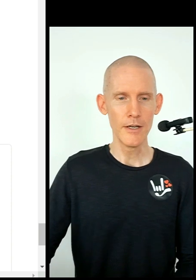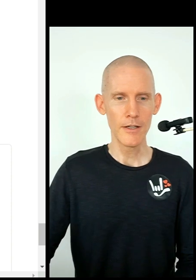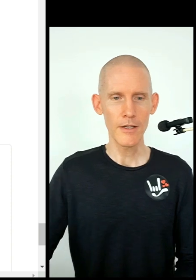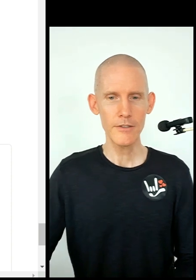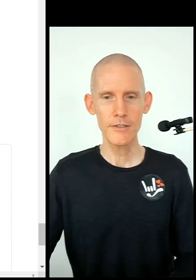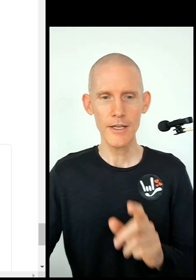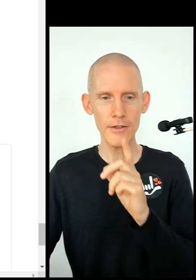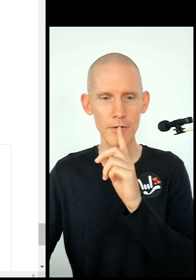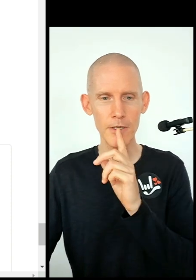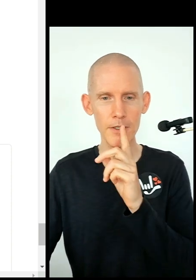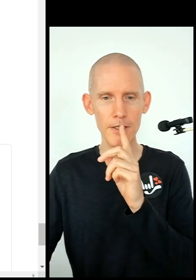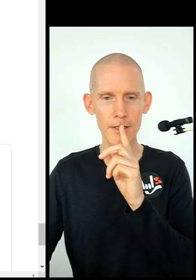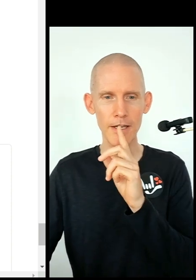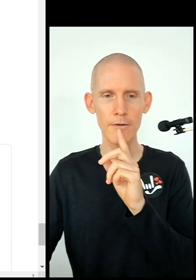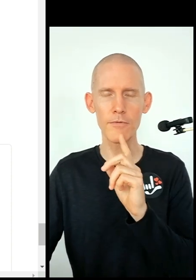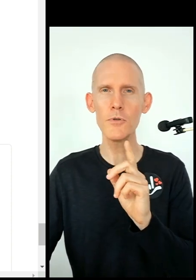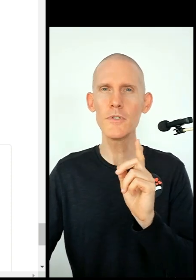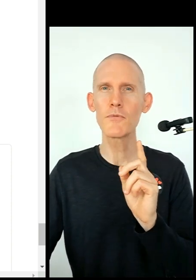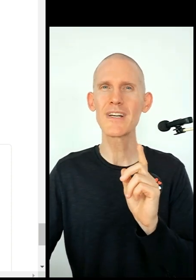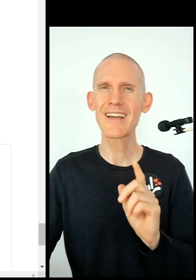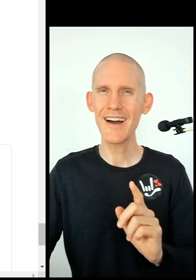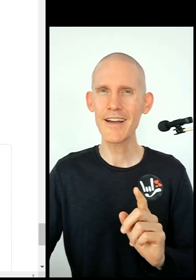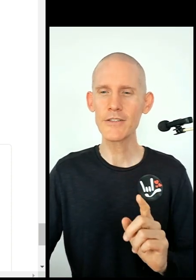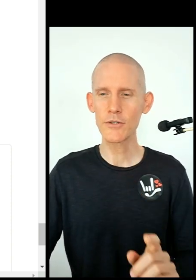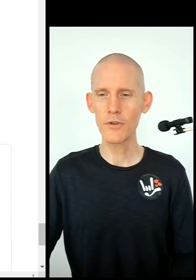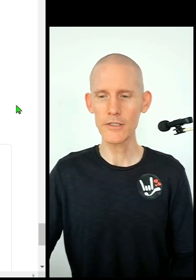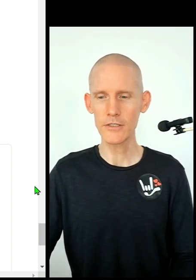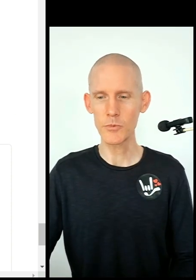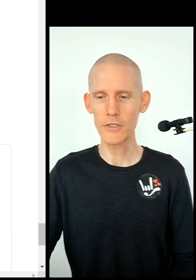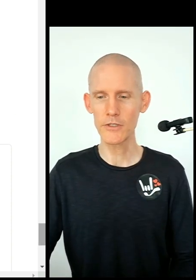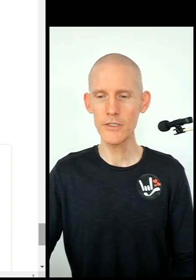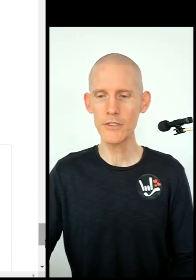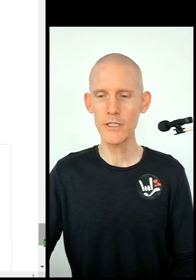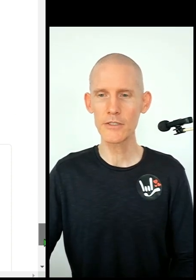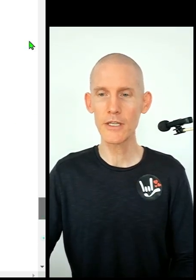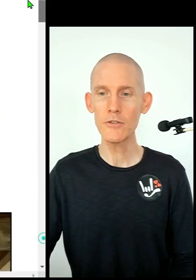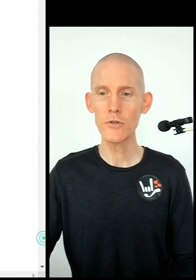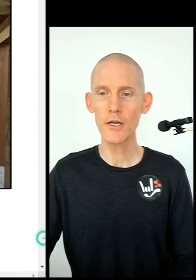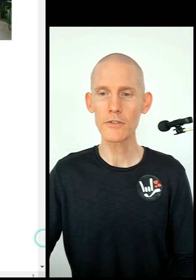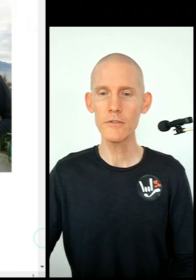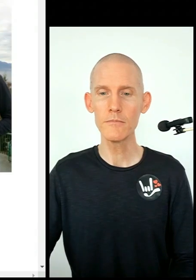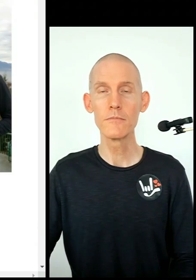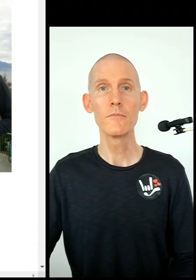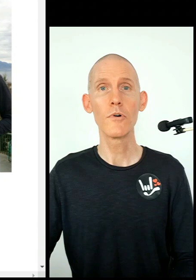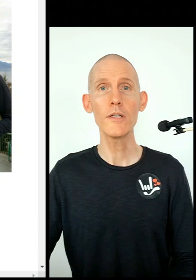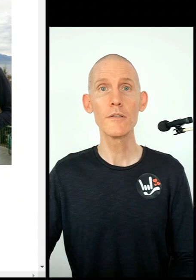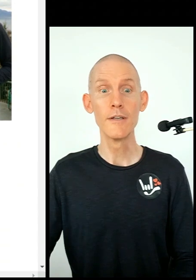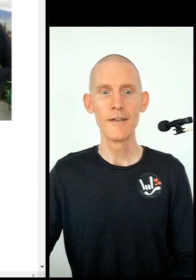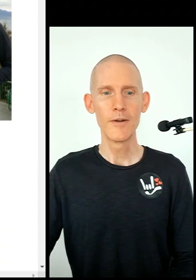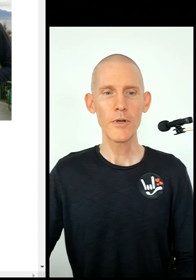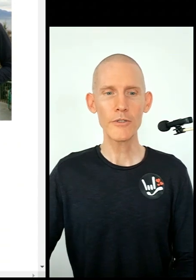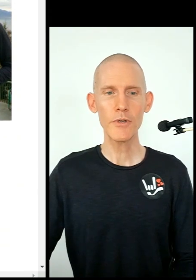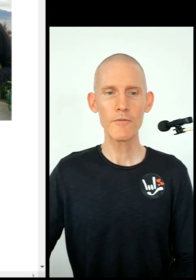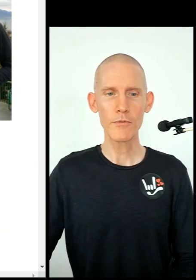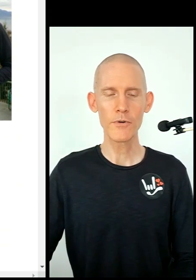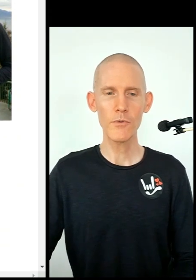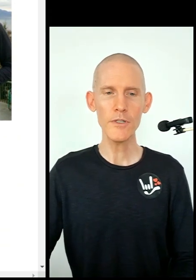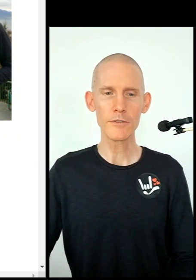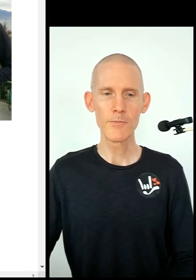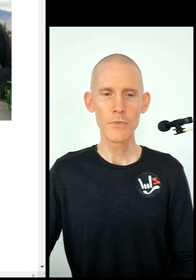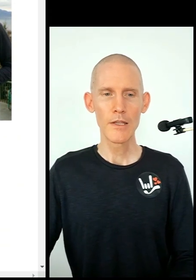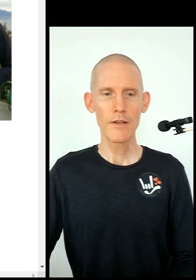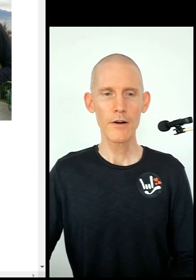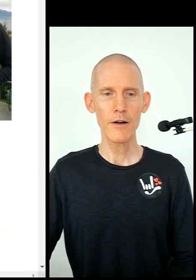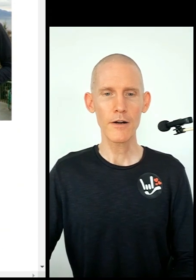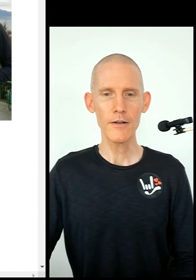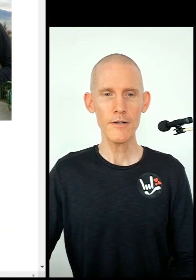right, let's take a look at a few different kinds of lessons, because this is the intro lesson, right? We also have different